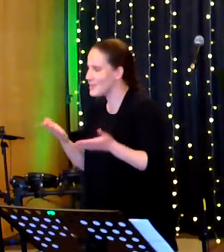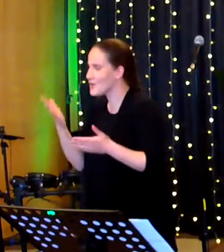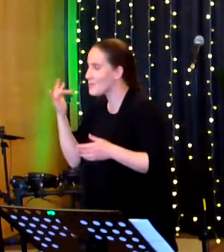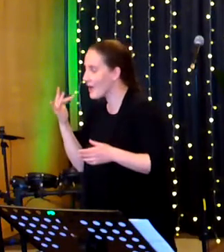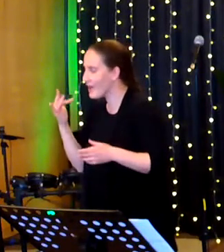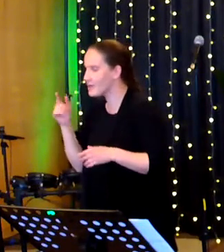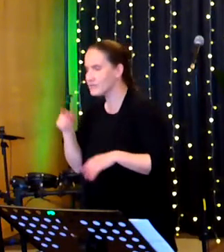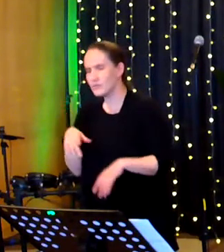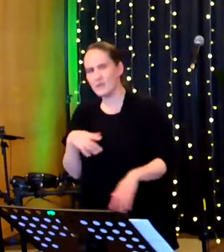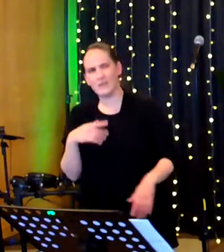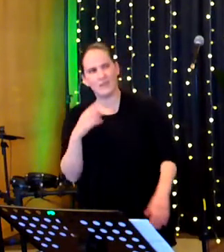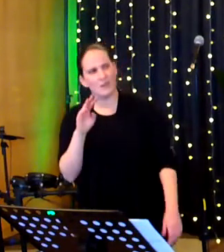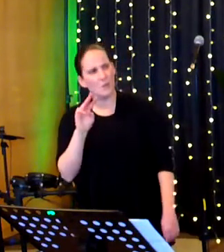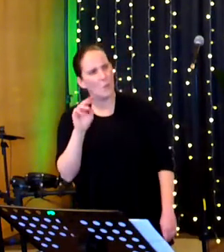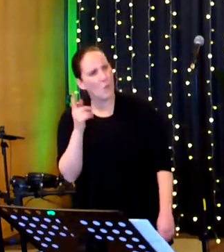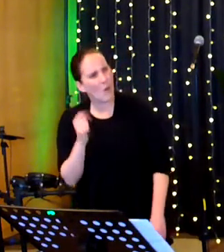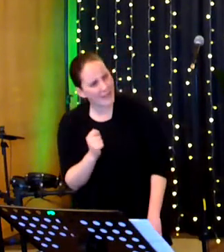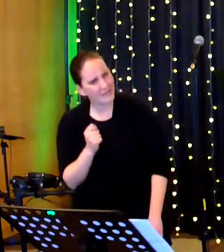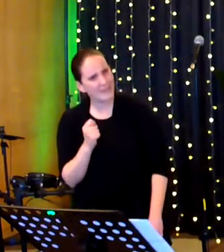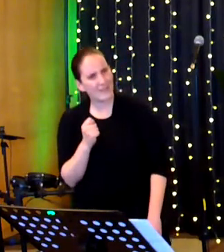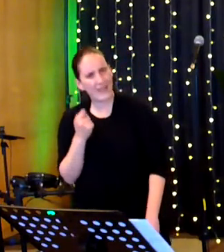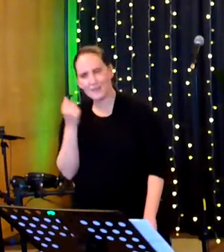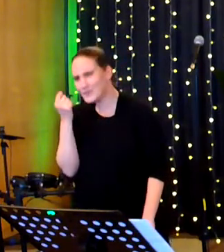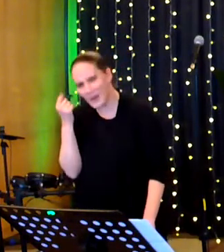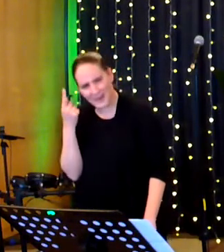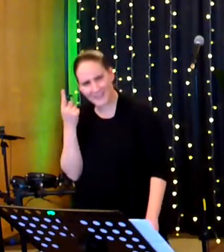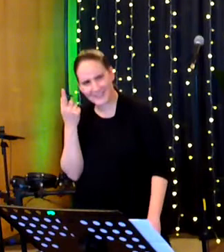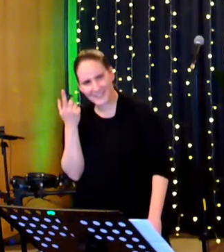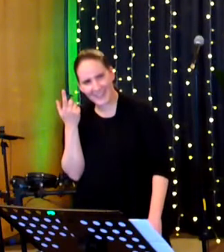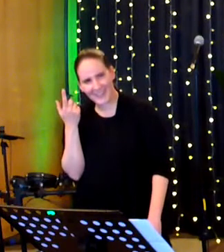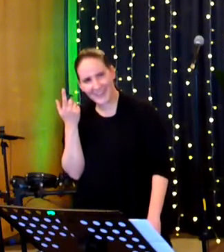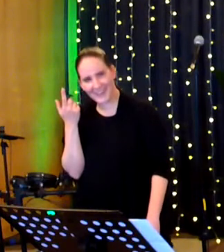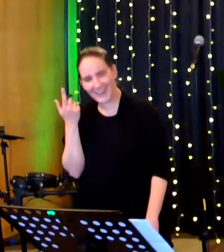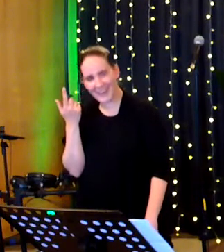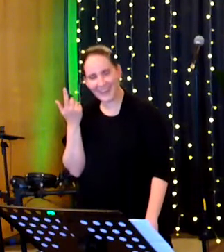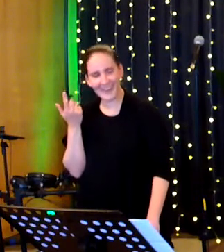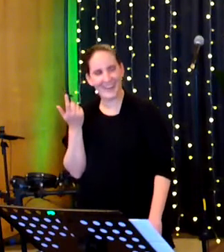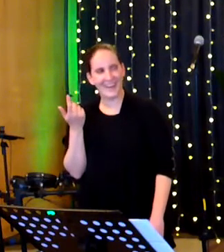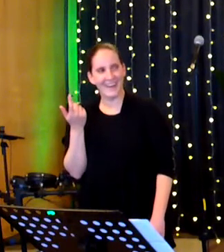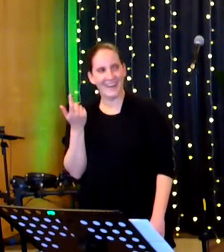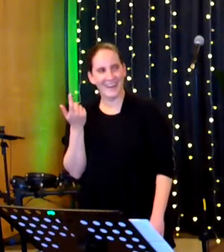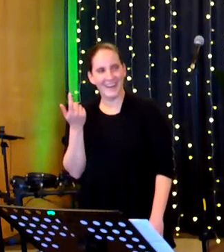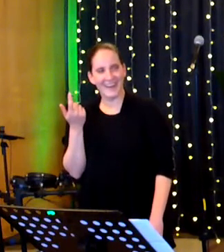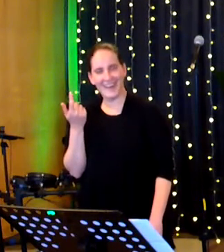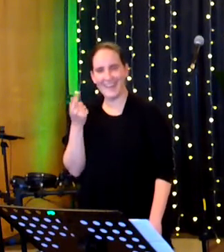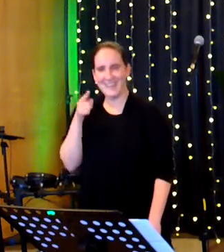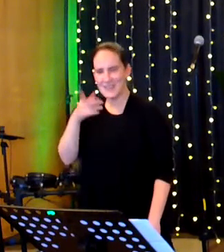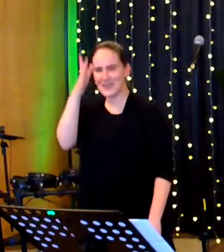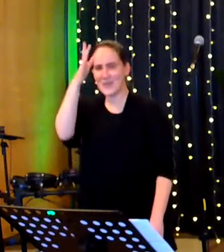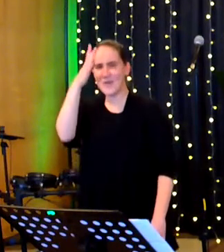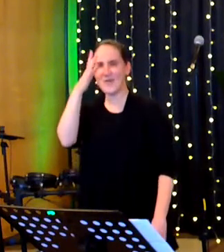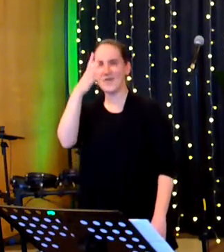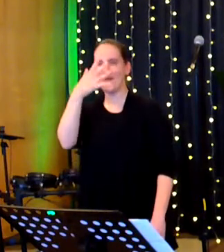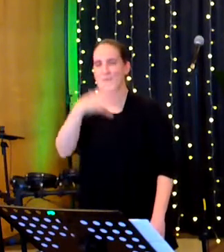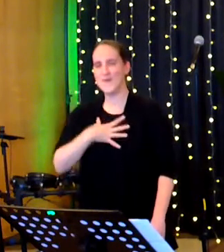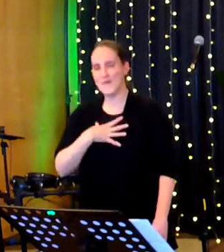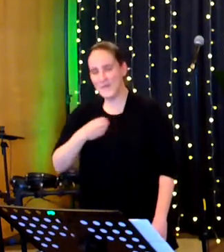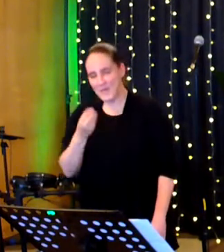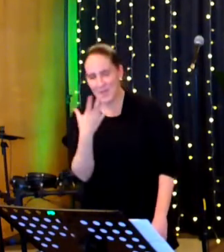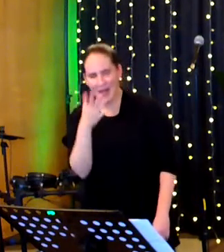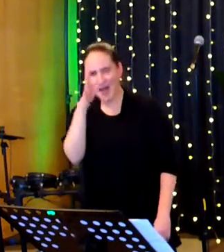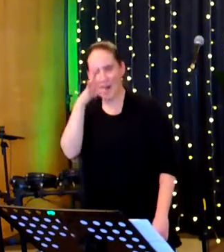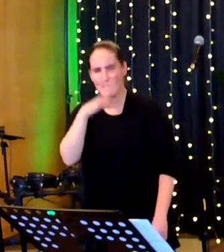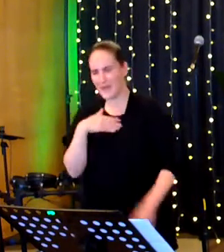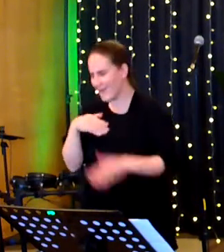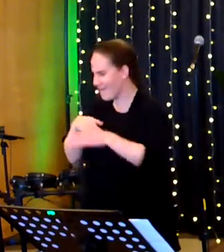"What? What? What is this? What is this little white boy coming in and saying to me?" Like, like she really